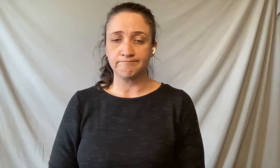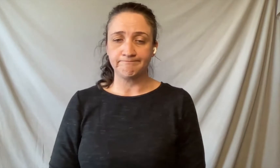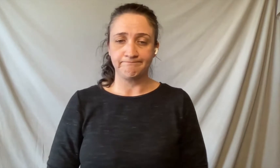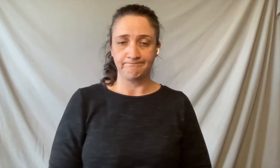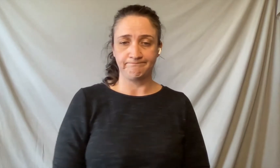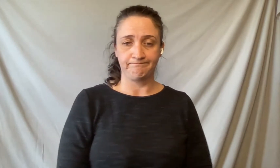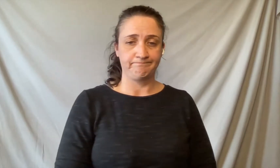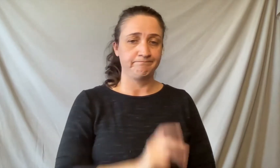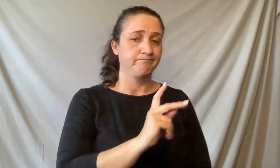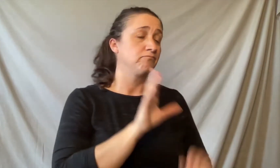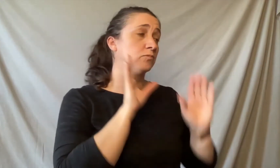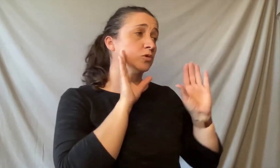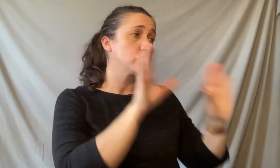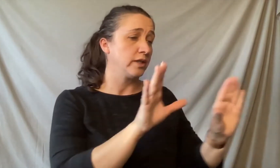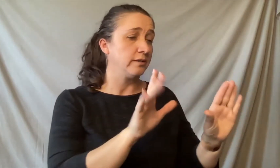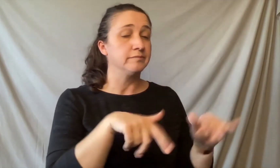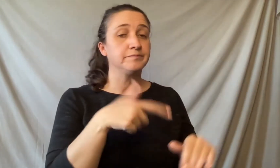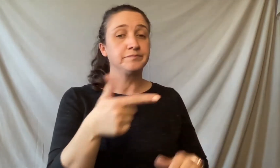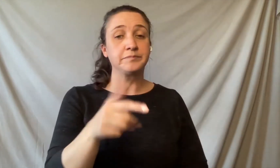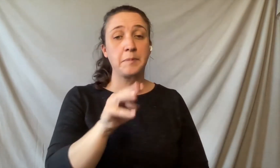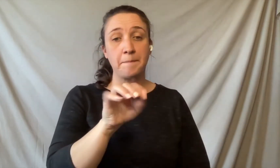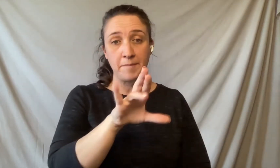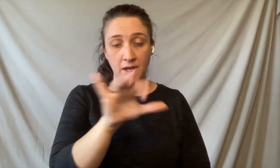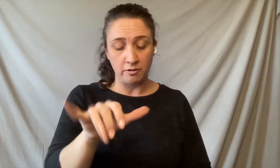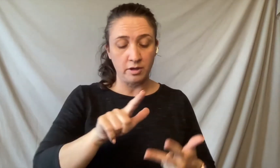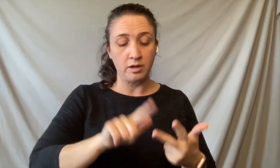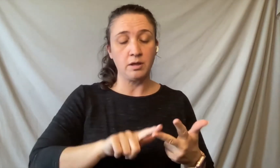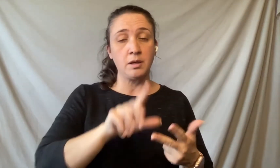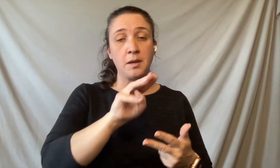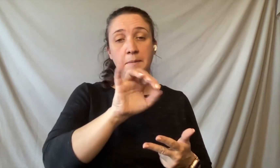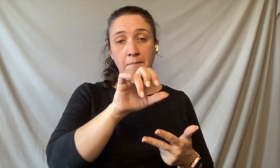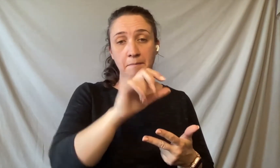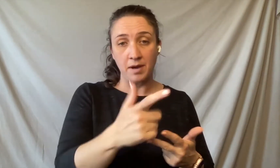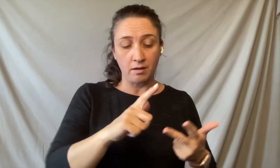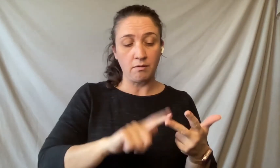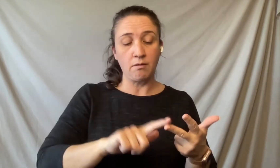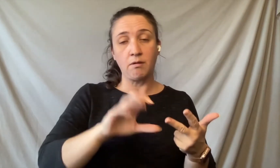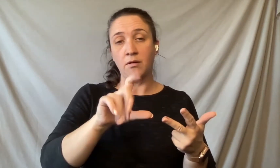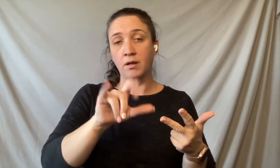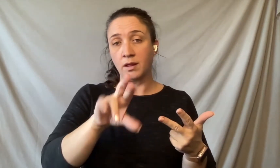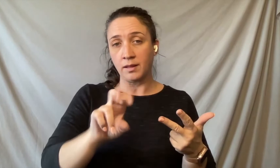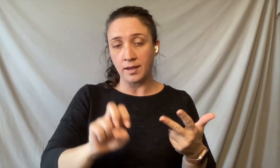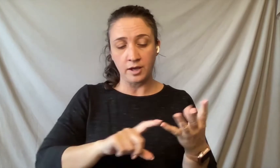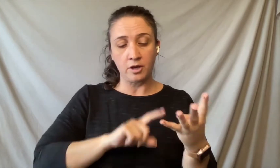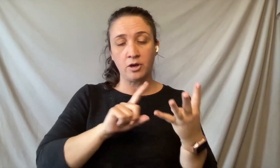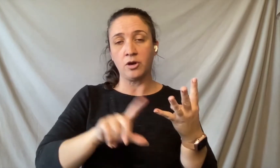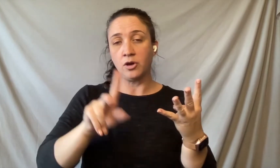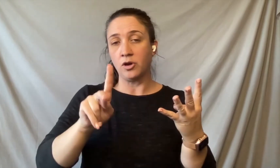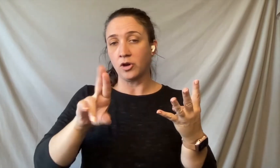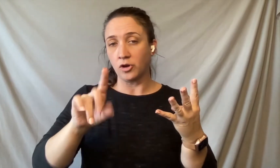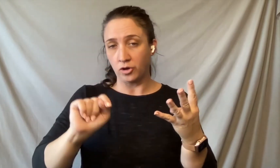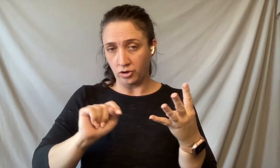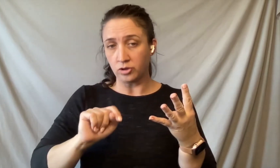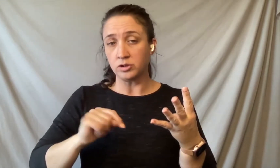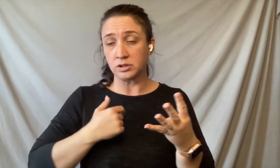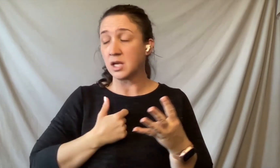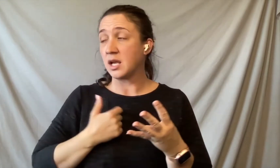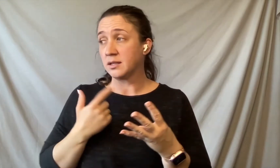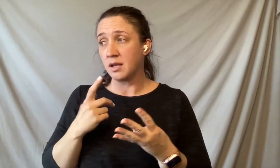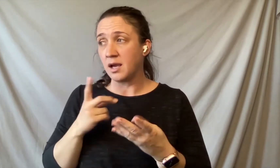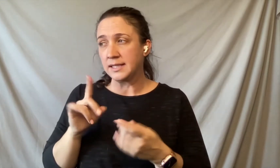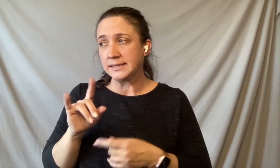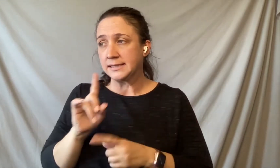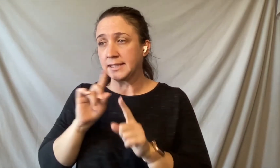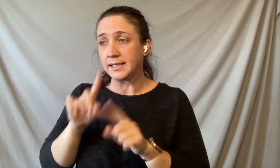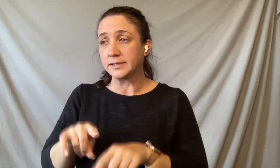Great. So we're going to go to Mary, then Michael, then Claire, then Kurt. And I did answer your question, Claire. I had mentioned